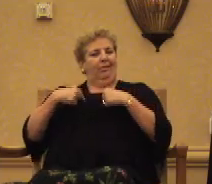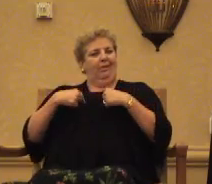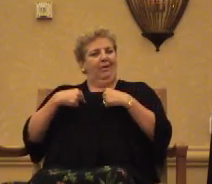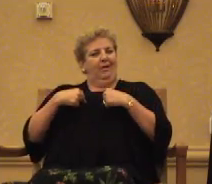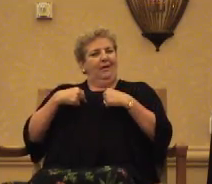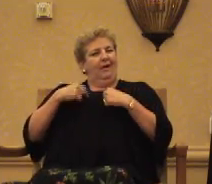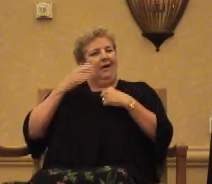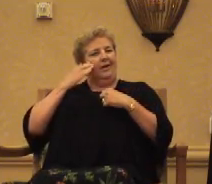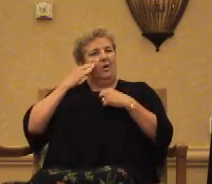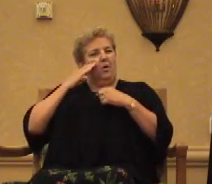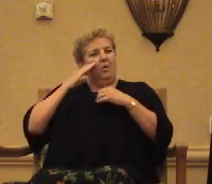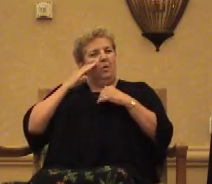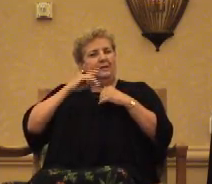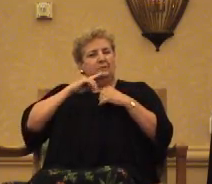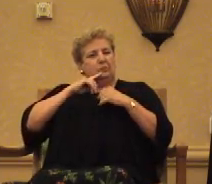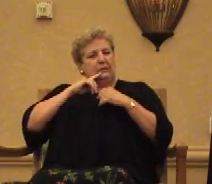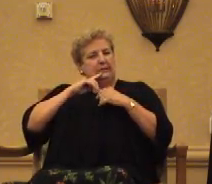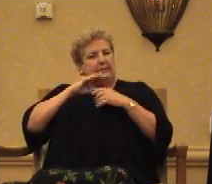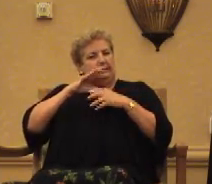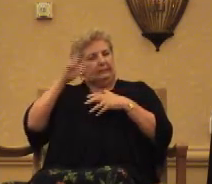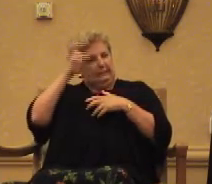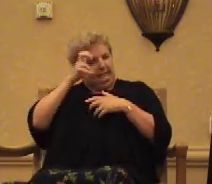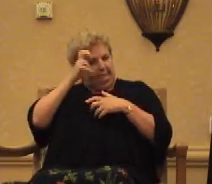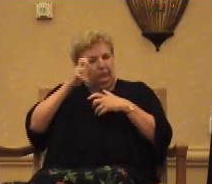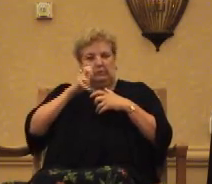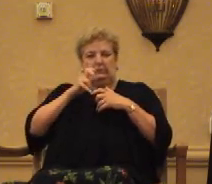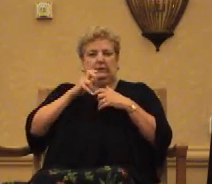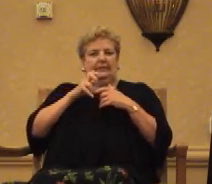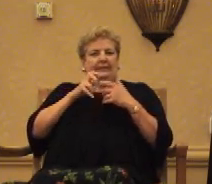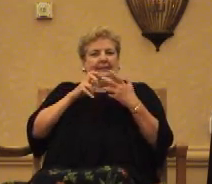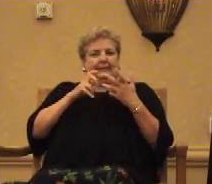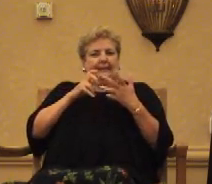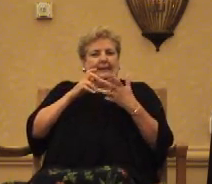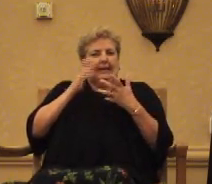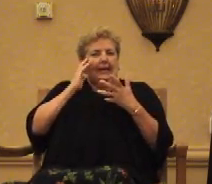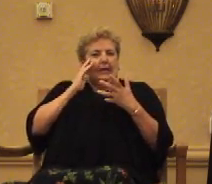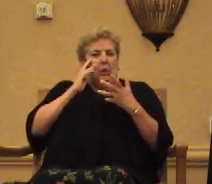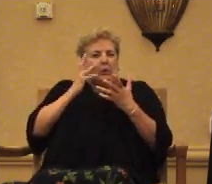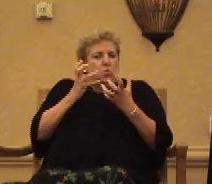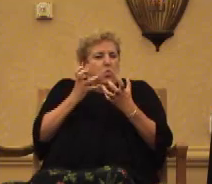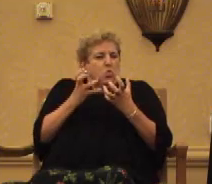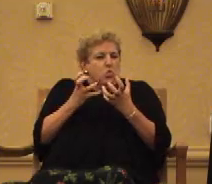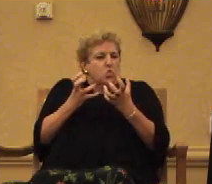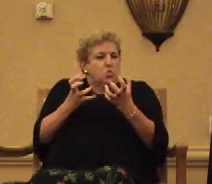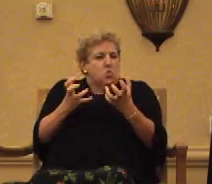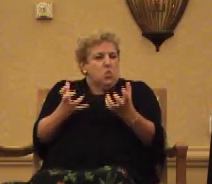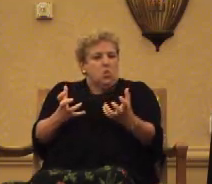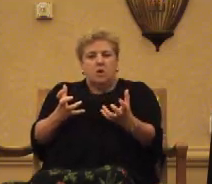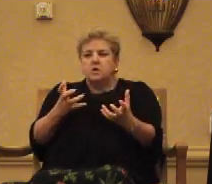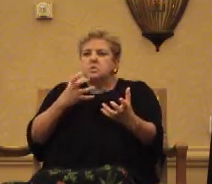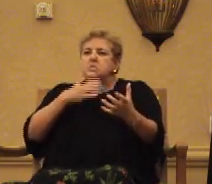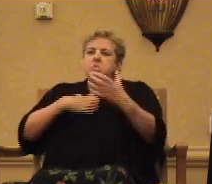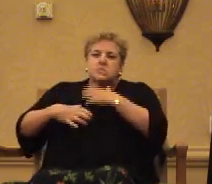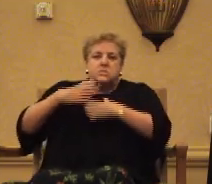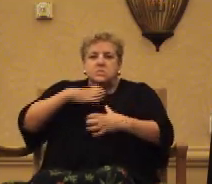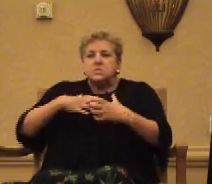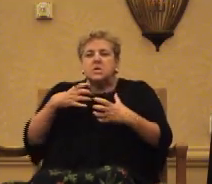devious it is. I know how its insatiability I know how it's a